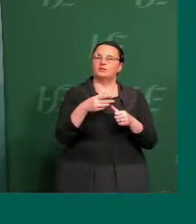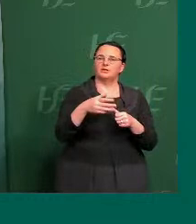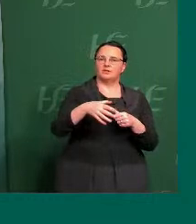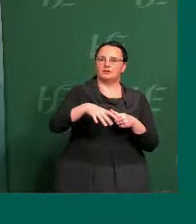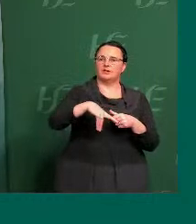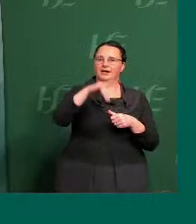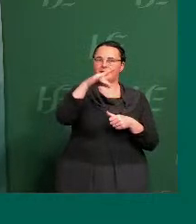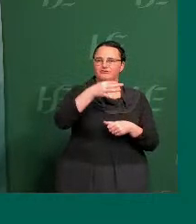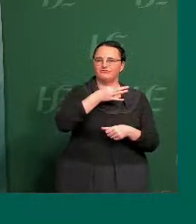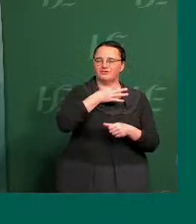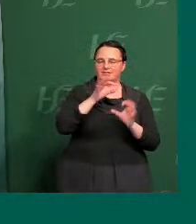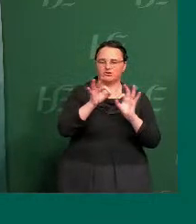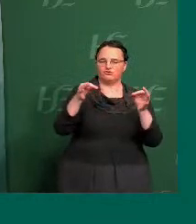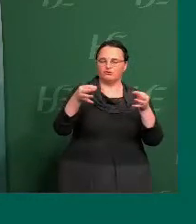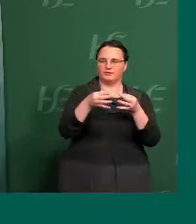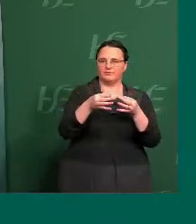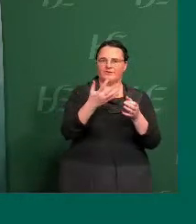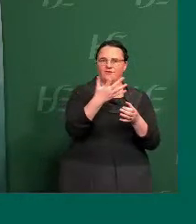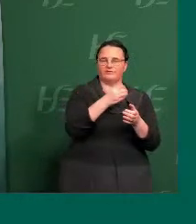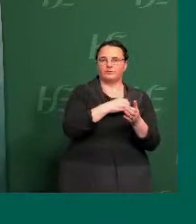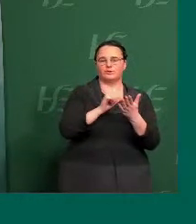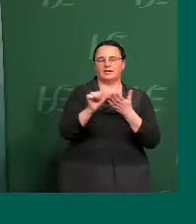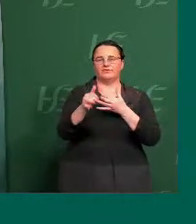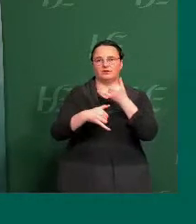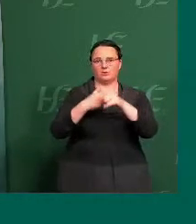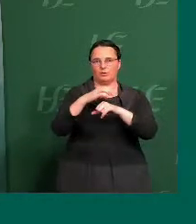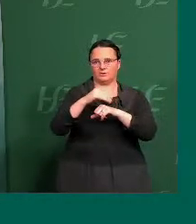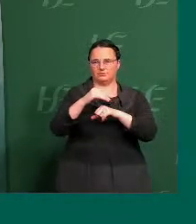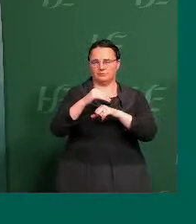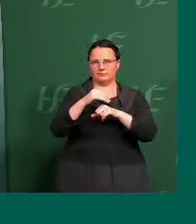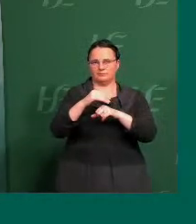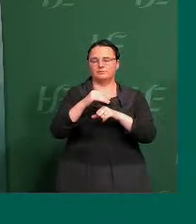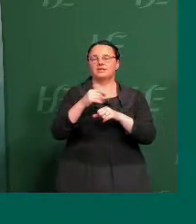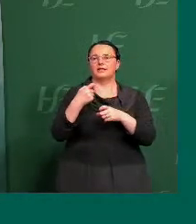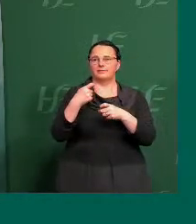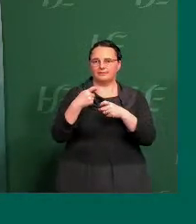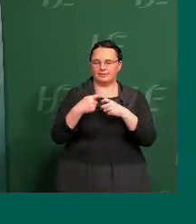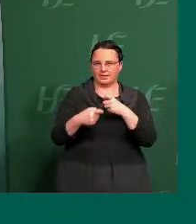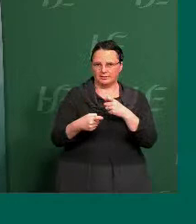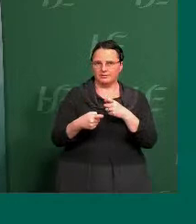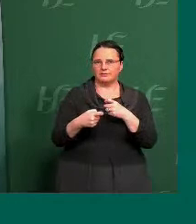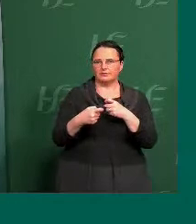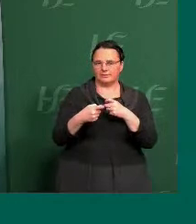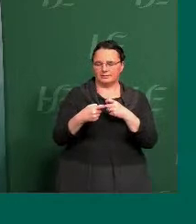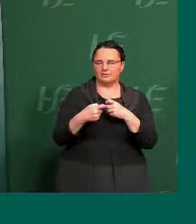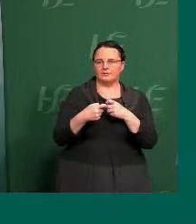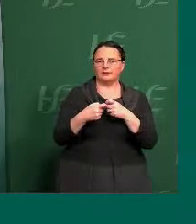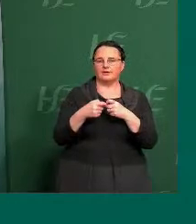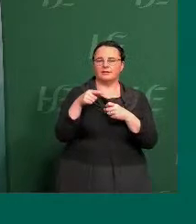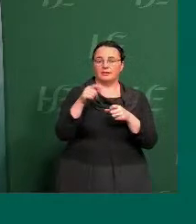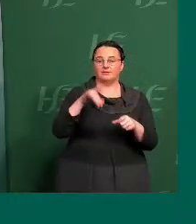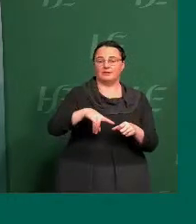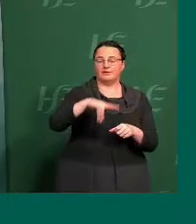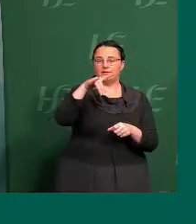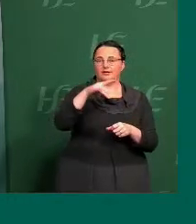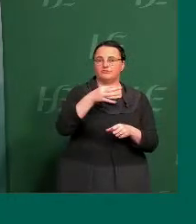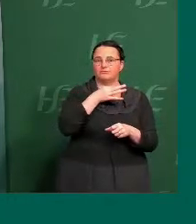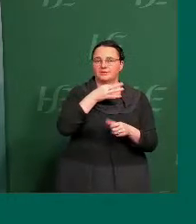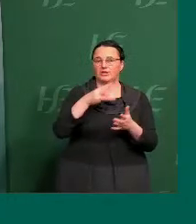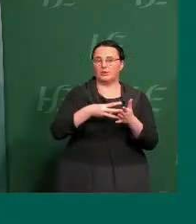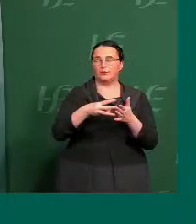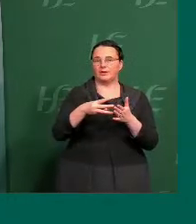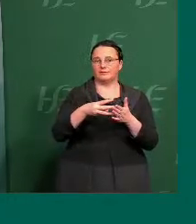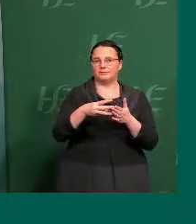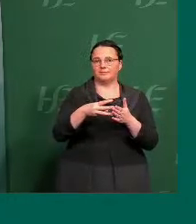groups identified of children of 5 to 11. And then we will commence that high-risk group on the